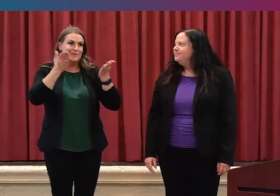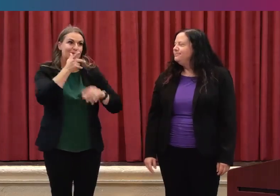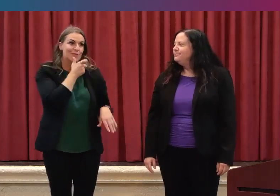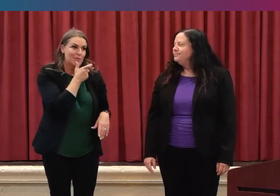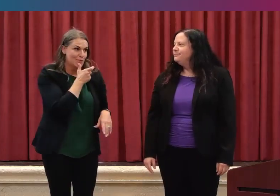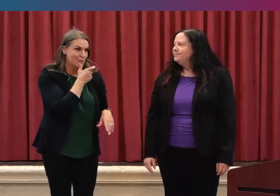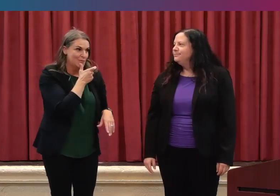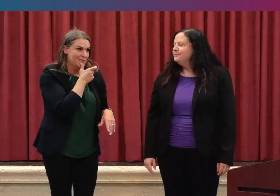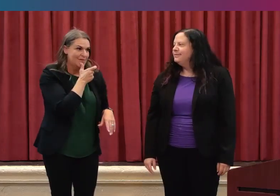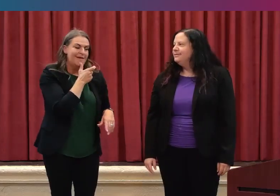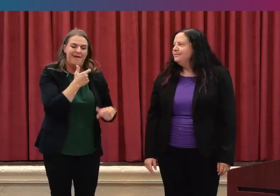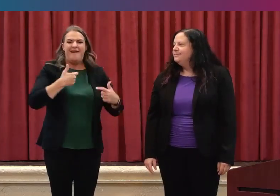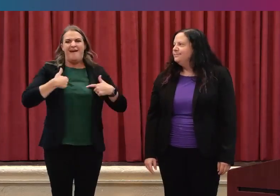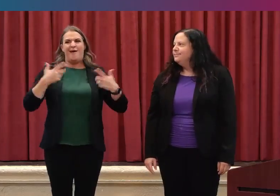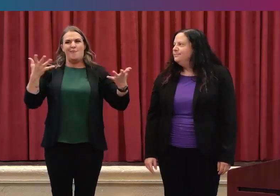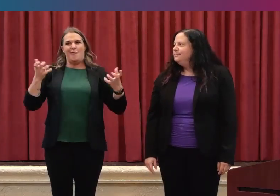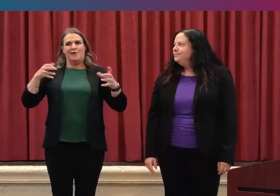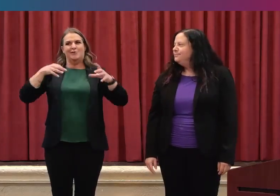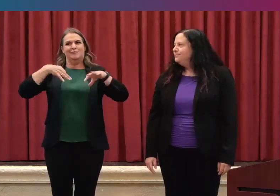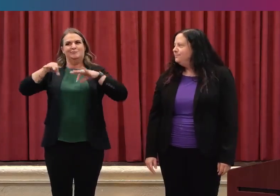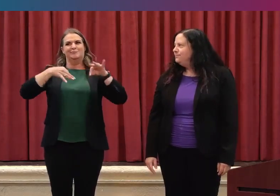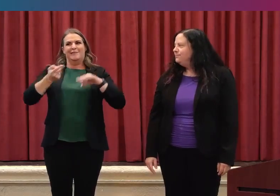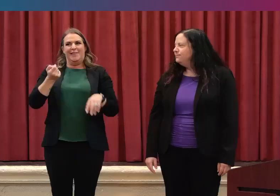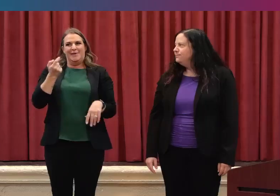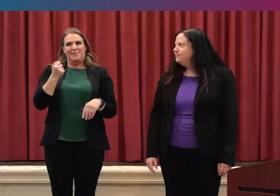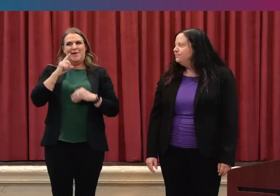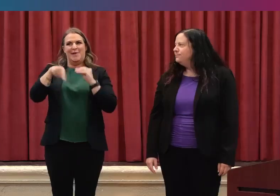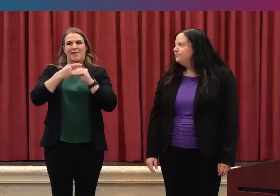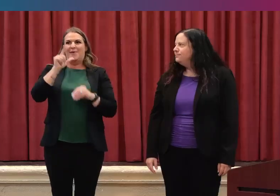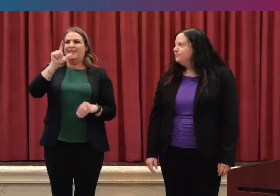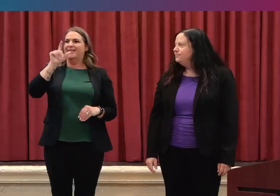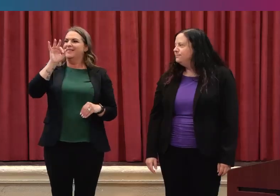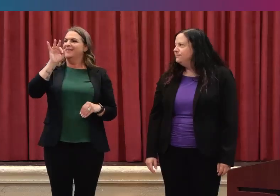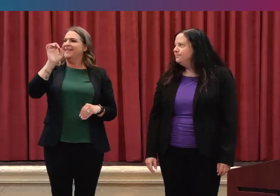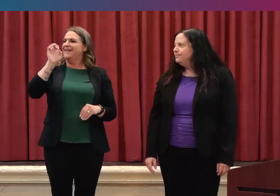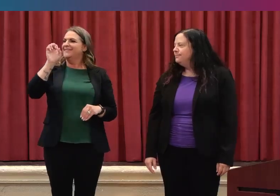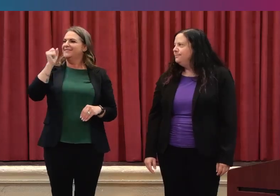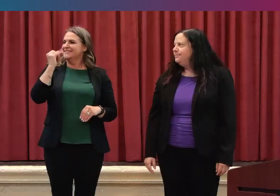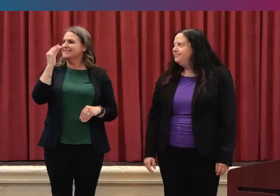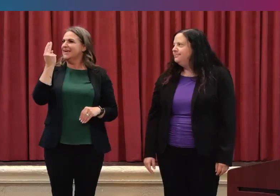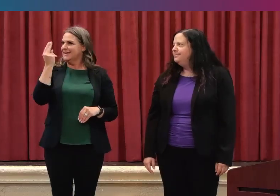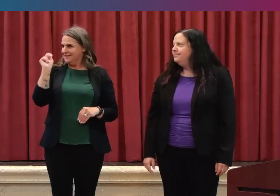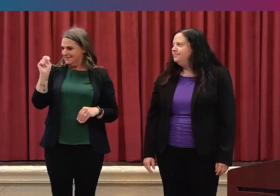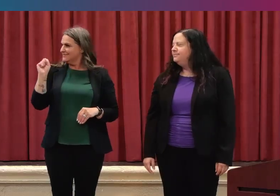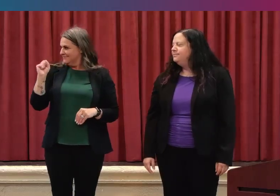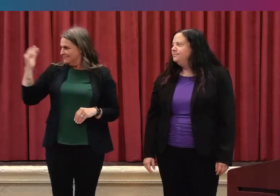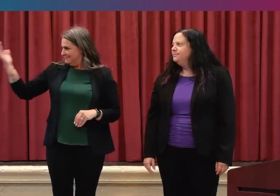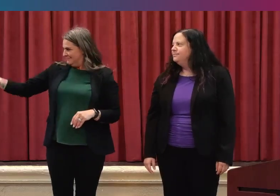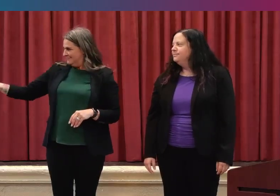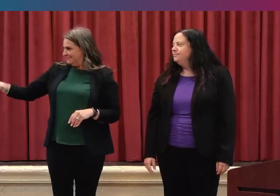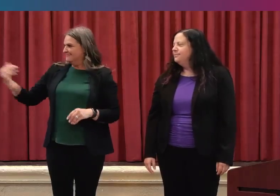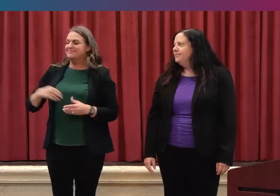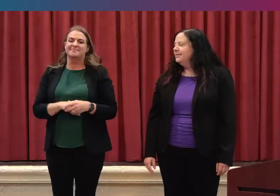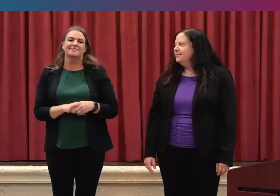First of all, we're going to be talking about who provides interpreting services. I'm going to take this opportunity to talk a little bit